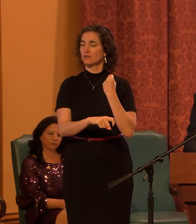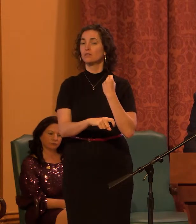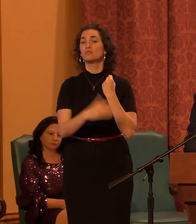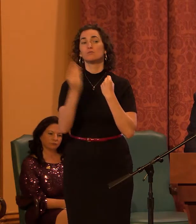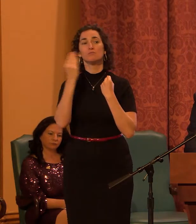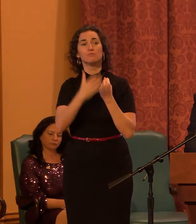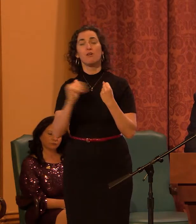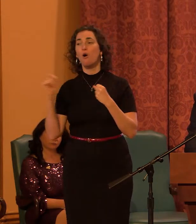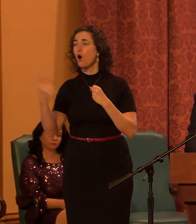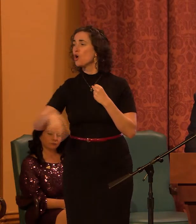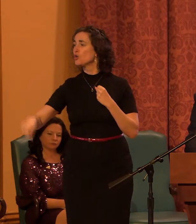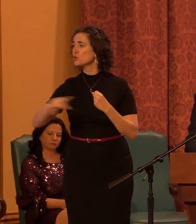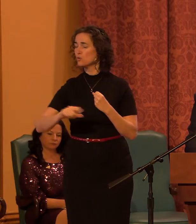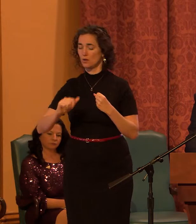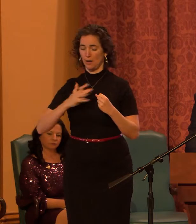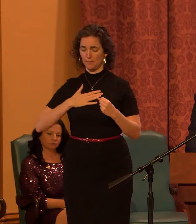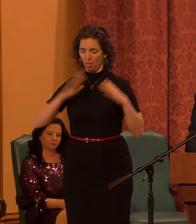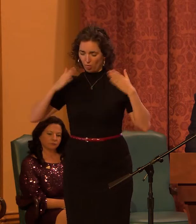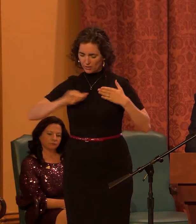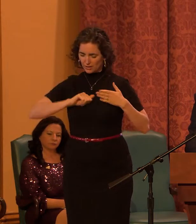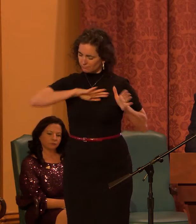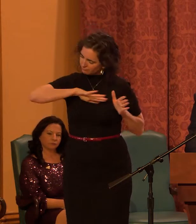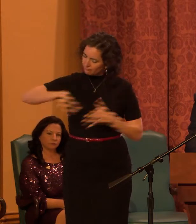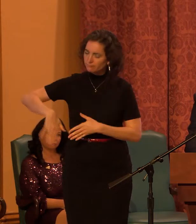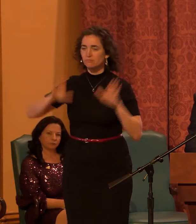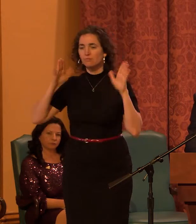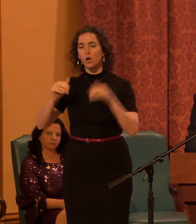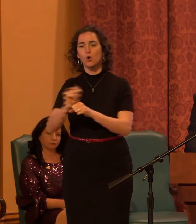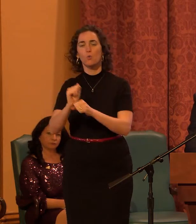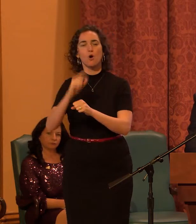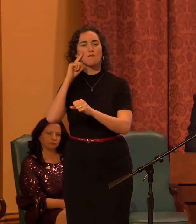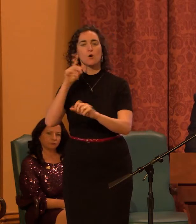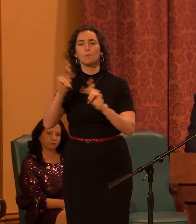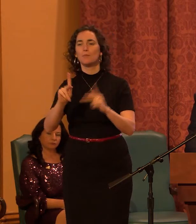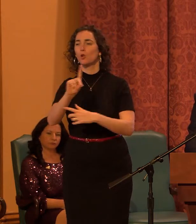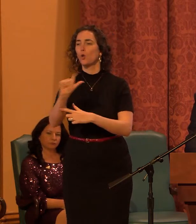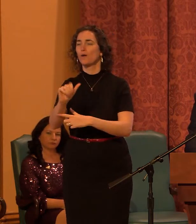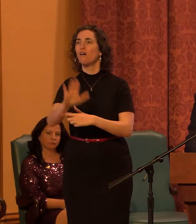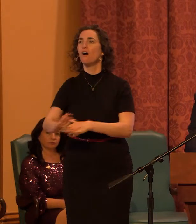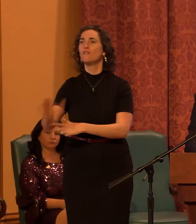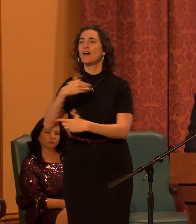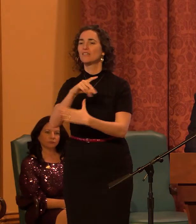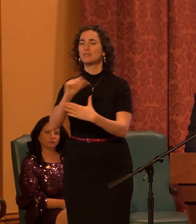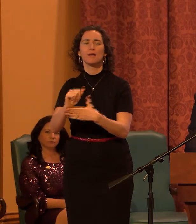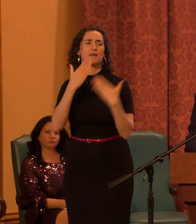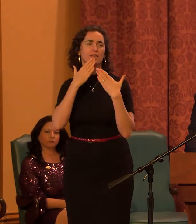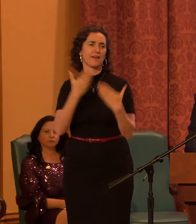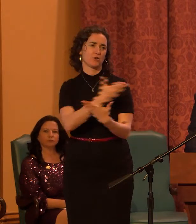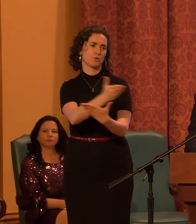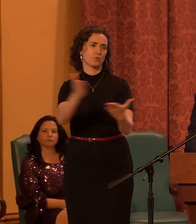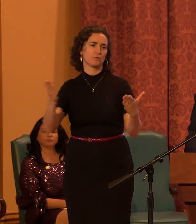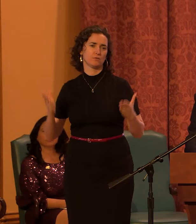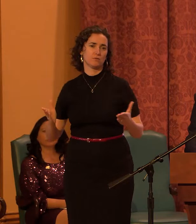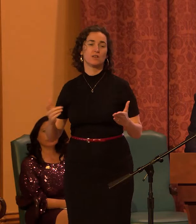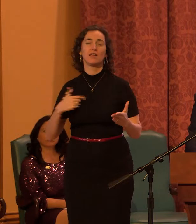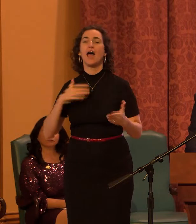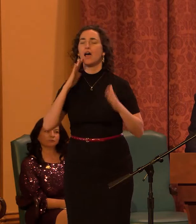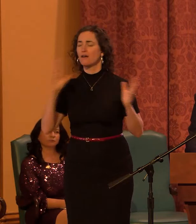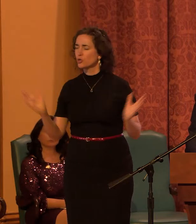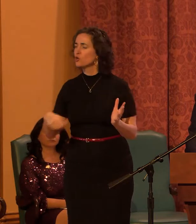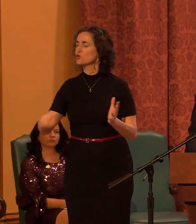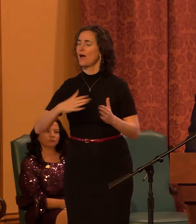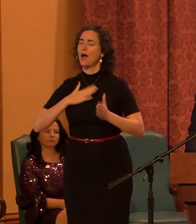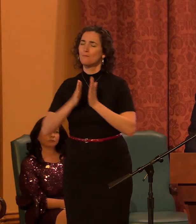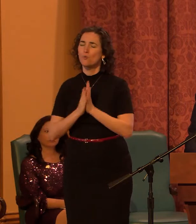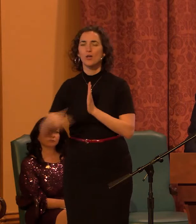want to thank all of you for your selfless work on behalf of Louisianans with disabilities. I encourage you, I'm going to be praying for you to